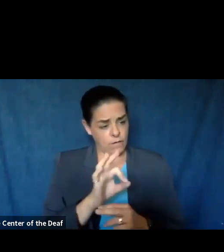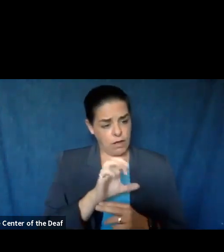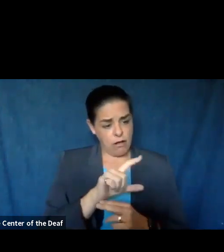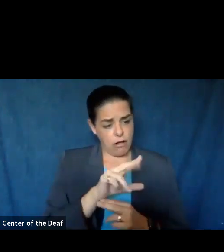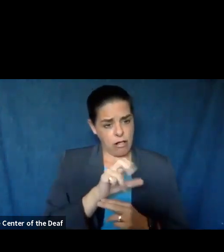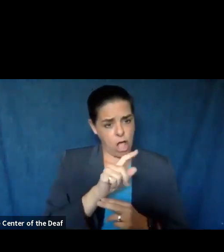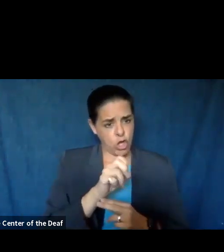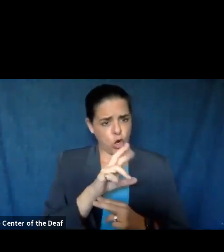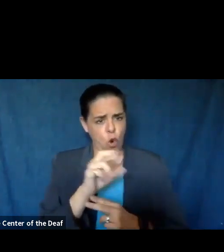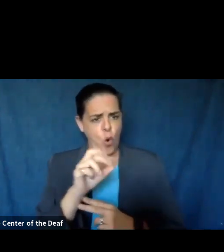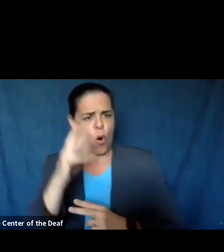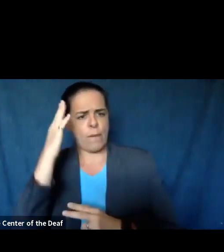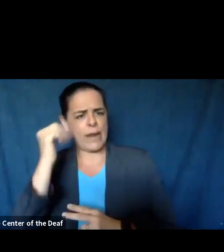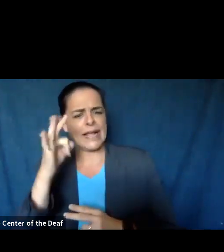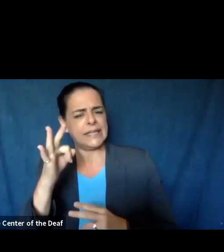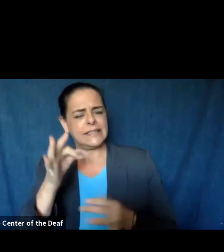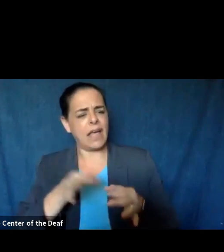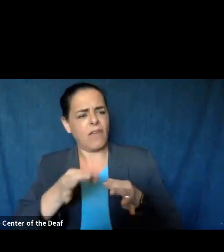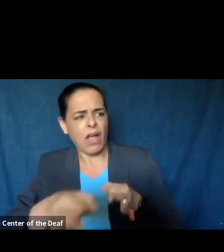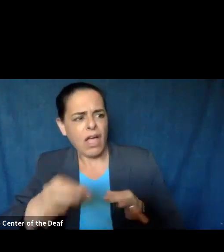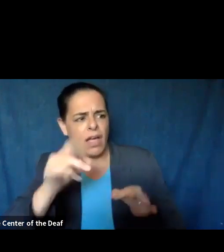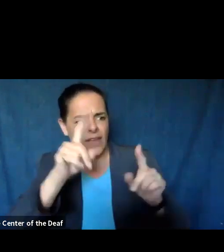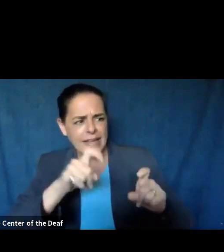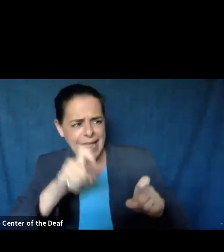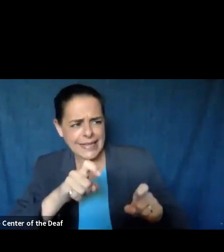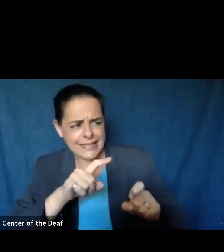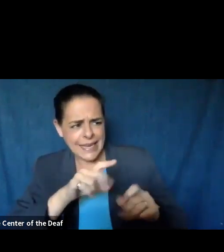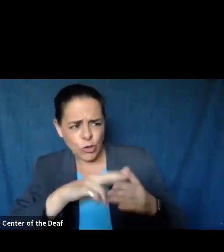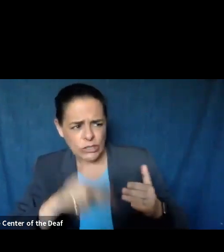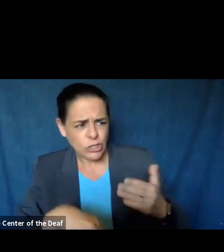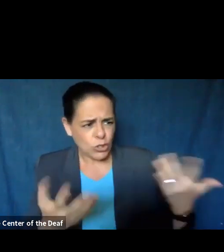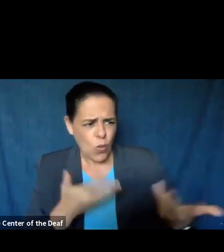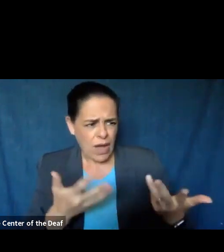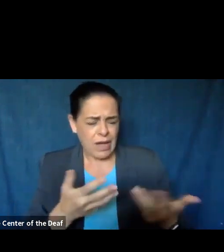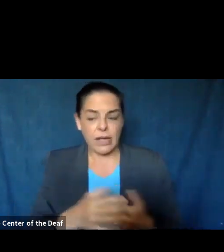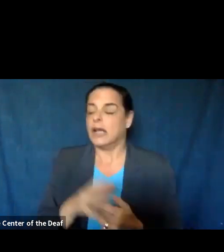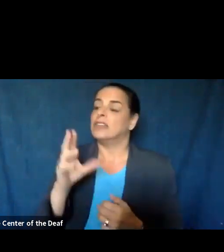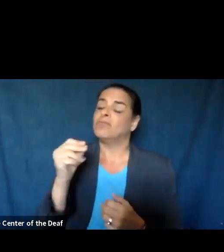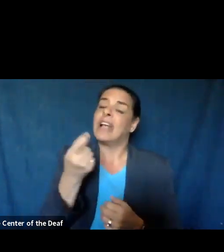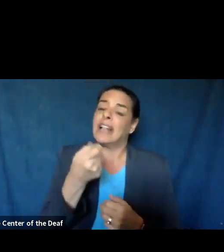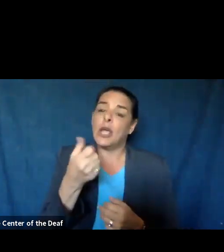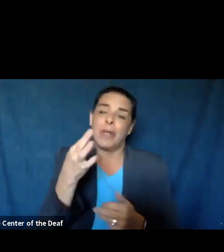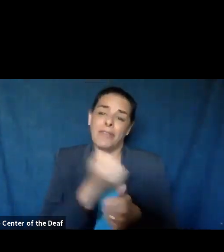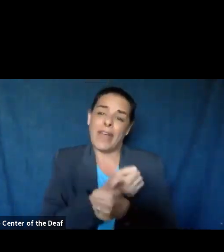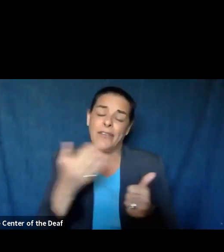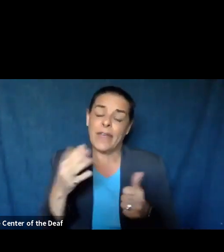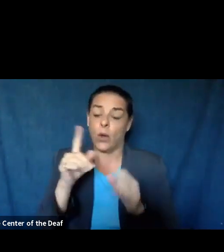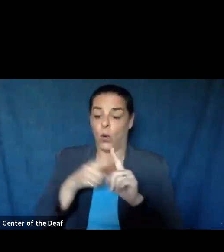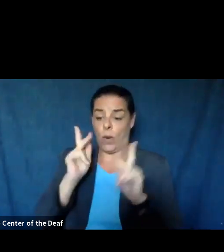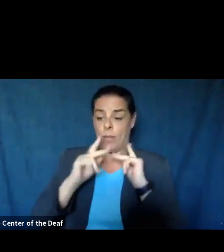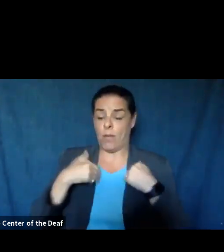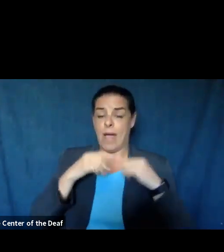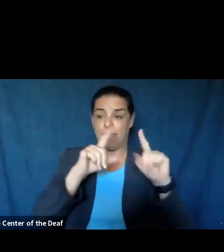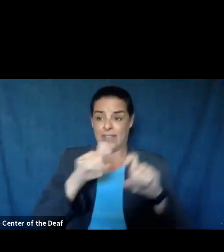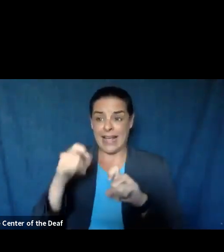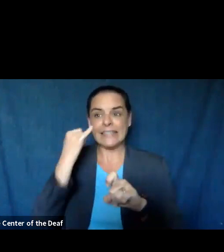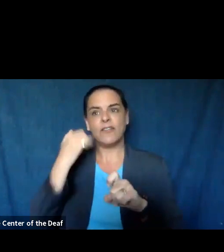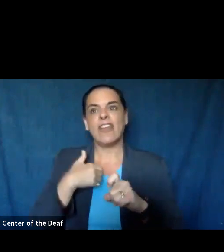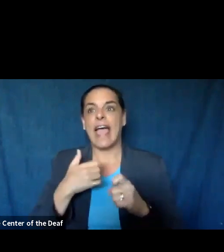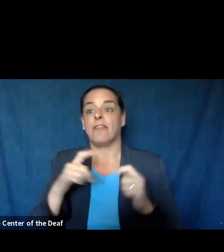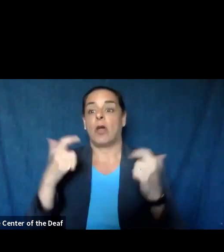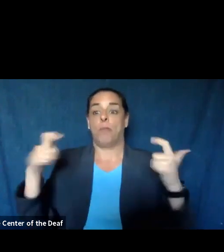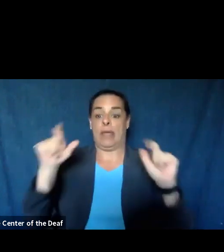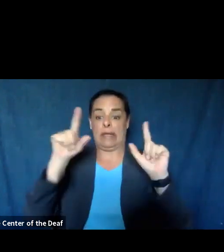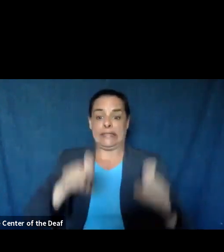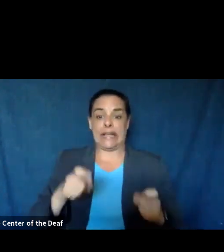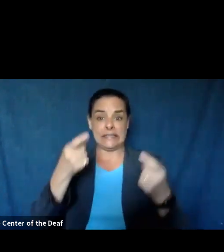due to delays in testing results? No, it's a little bit of everything. So it's when people are getting tested, if there's been test events, it can